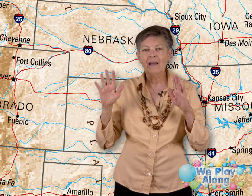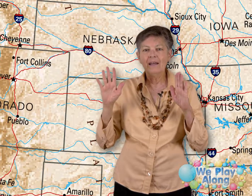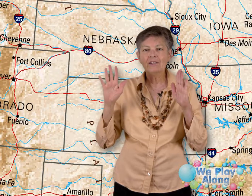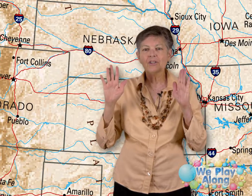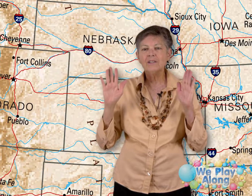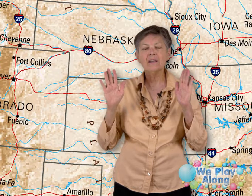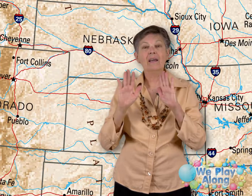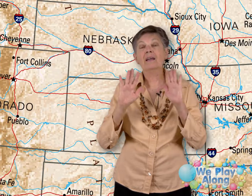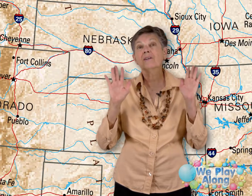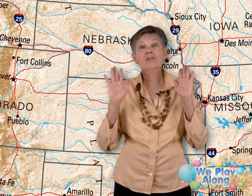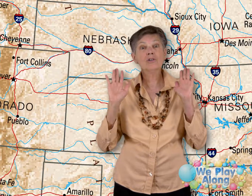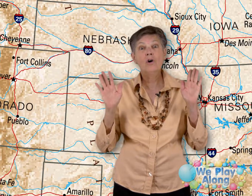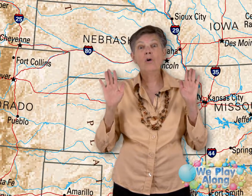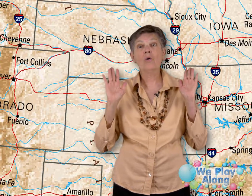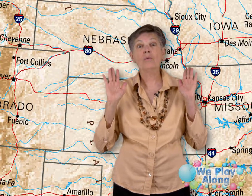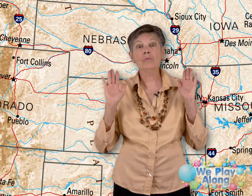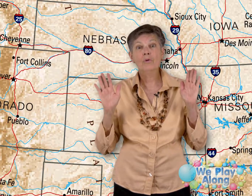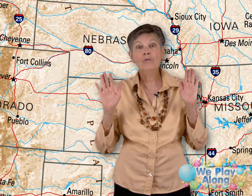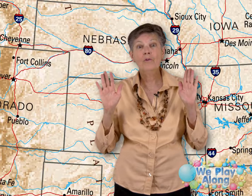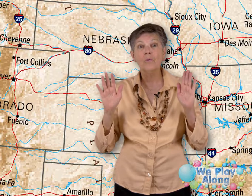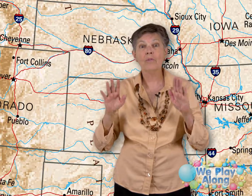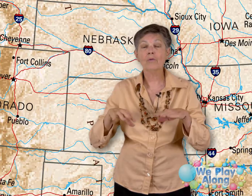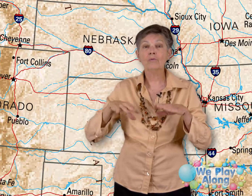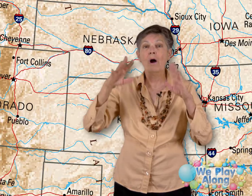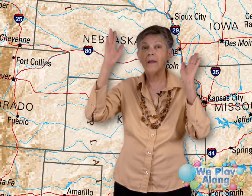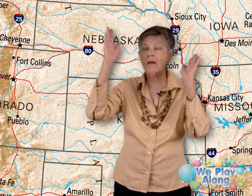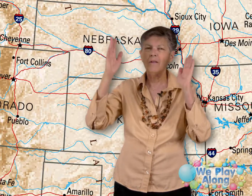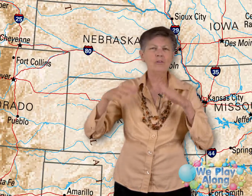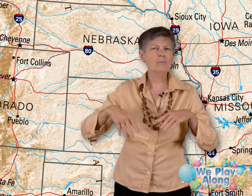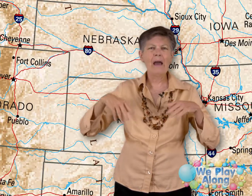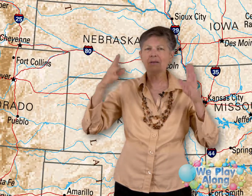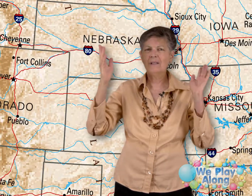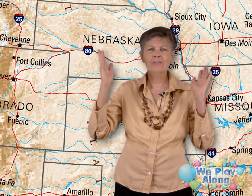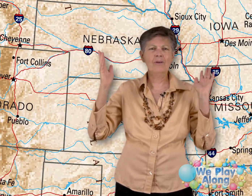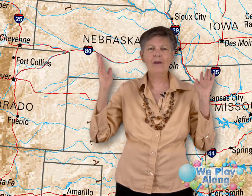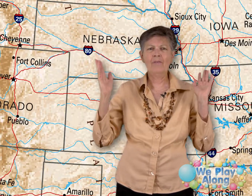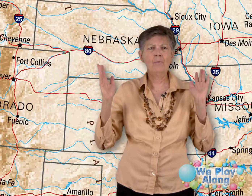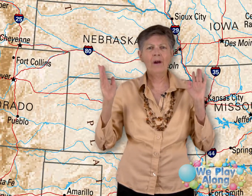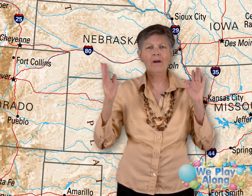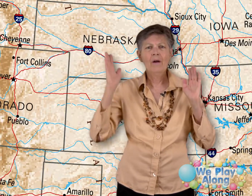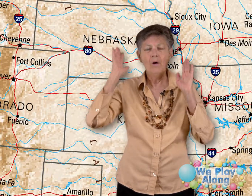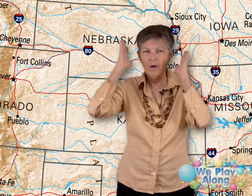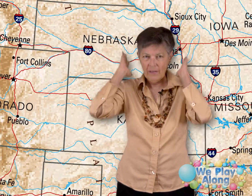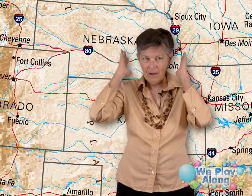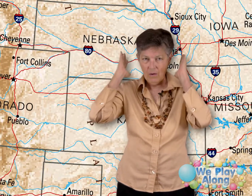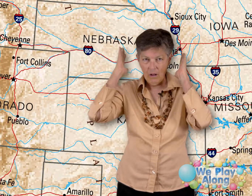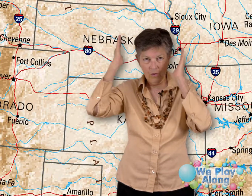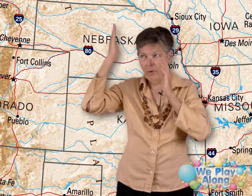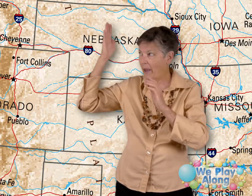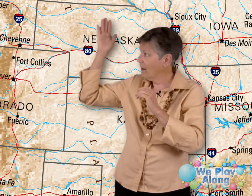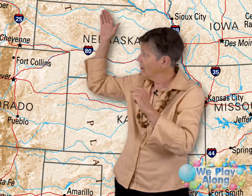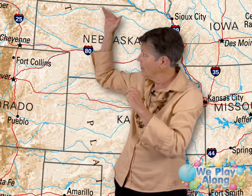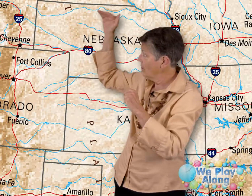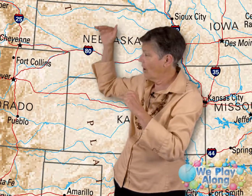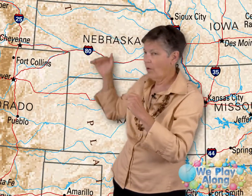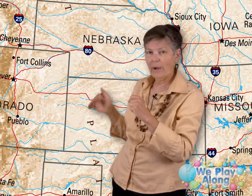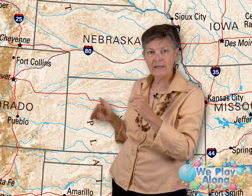it is so beautiful with those mountains are everywhere. Well, they go all the way, all the way